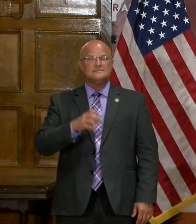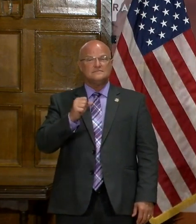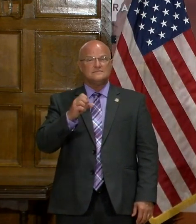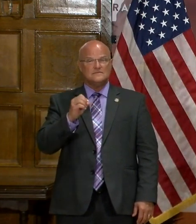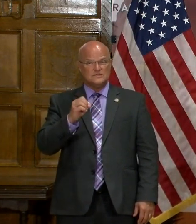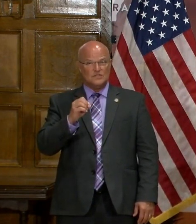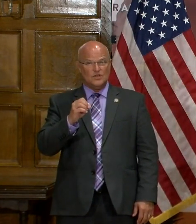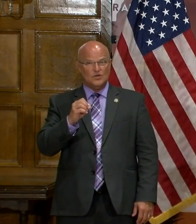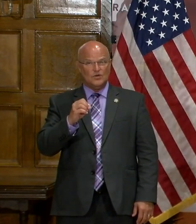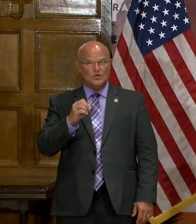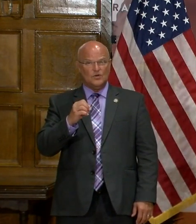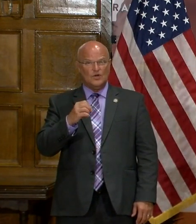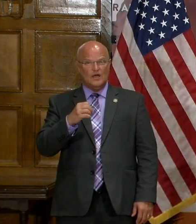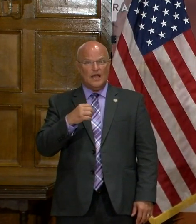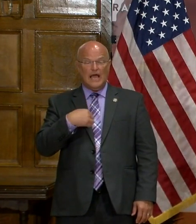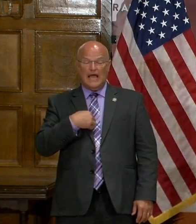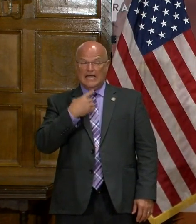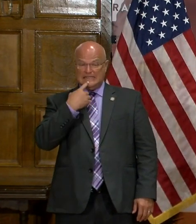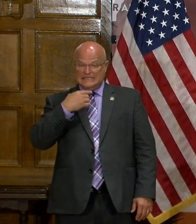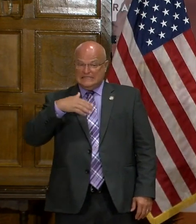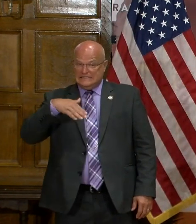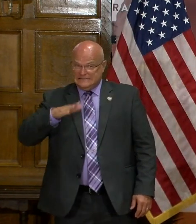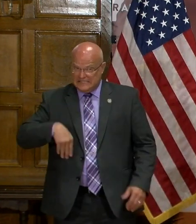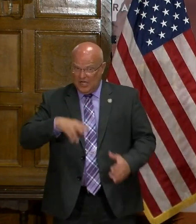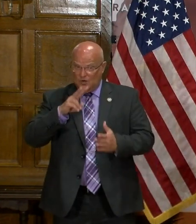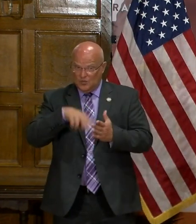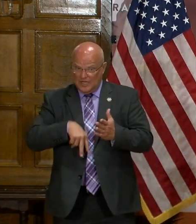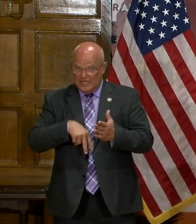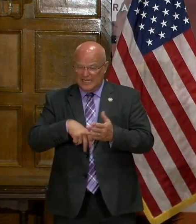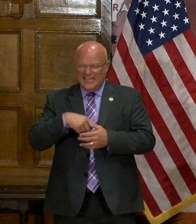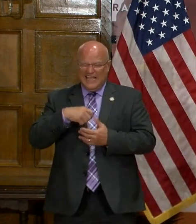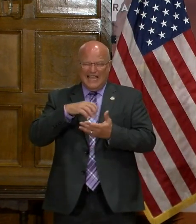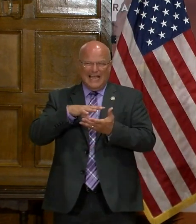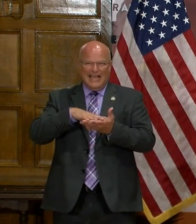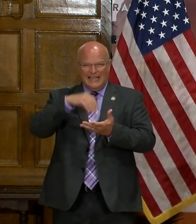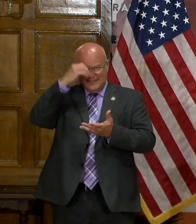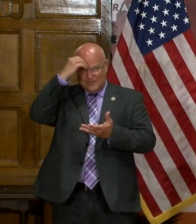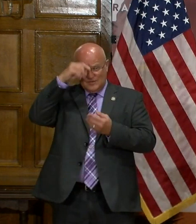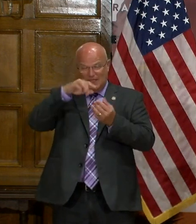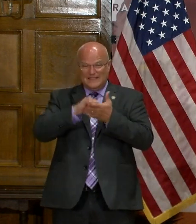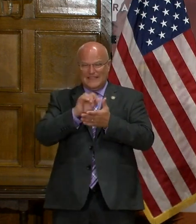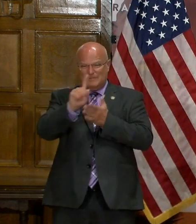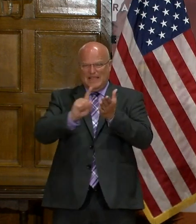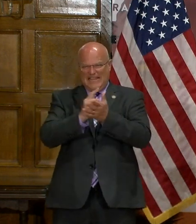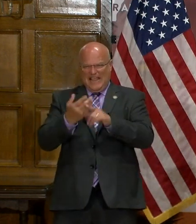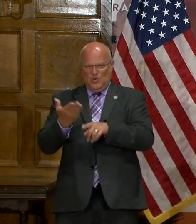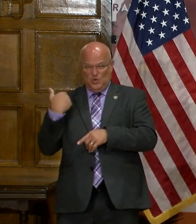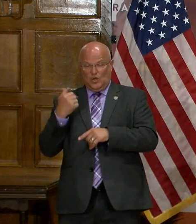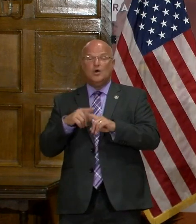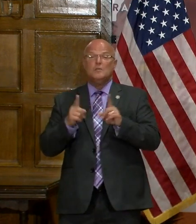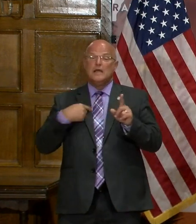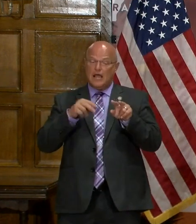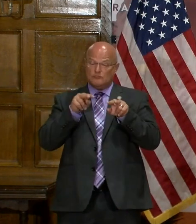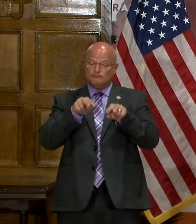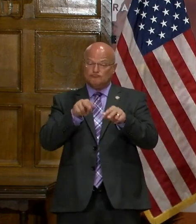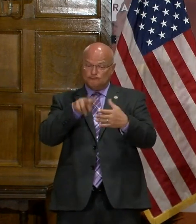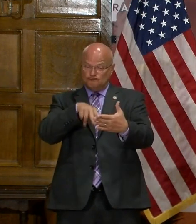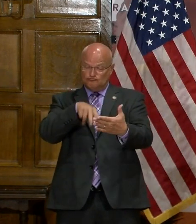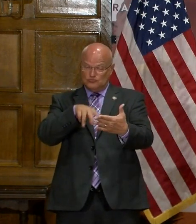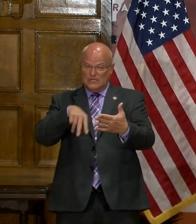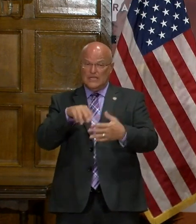So I will have to say that I have not read this. I learned about this just an hour ago. I will look at